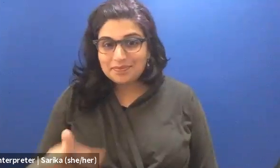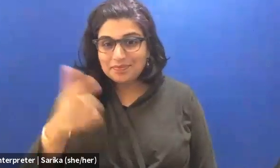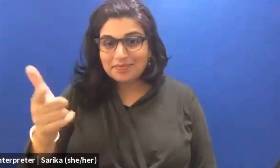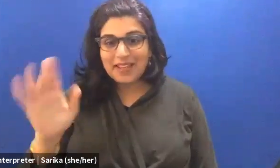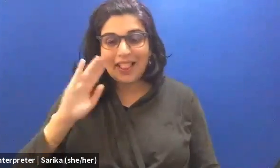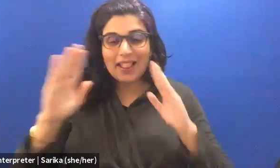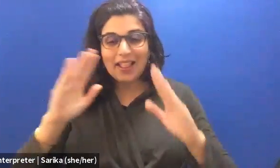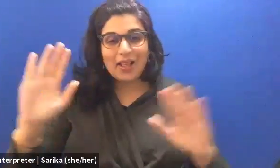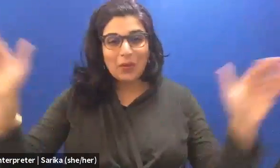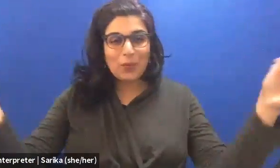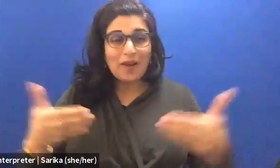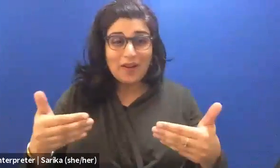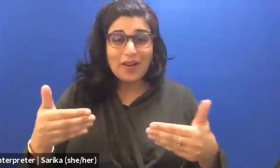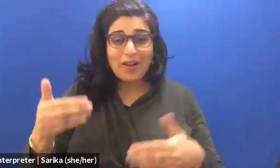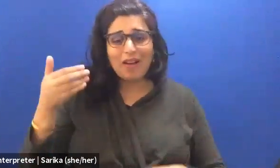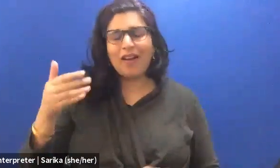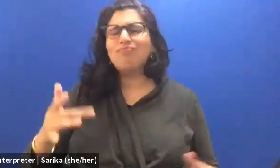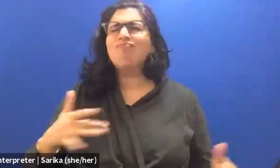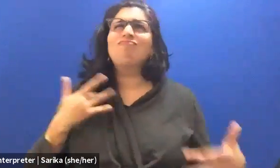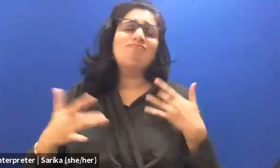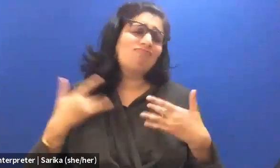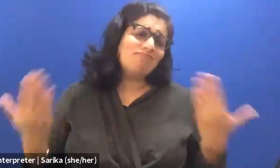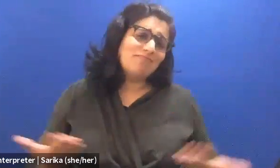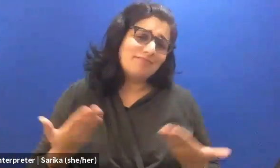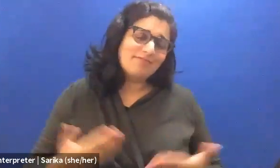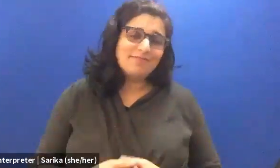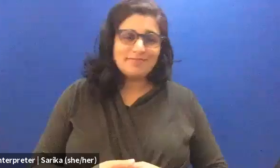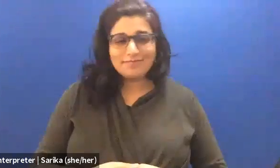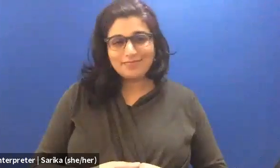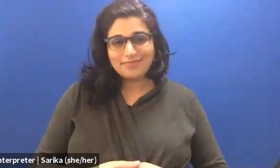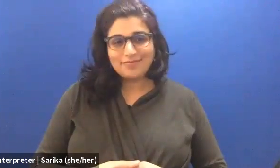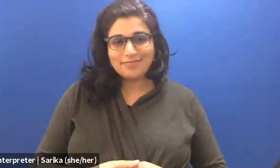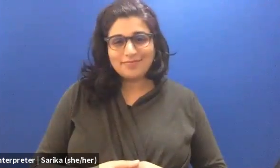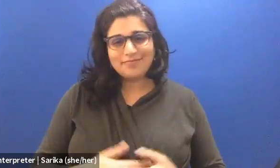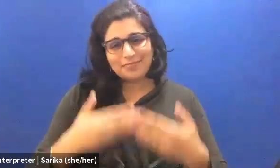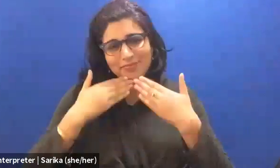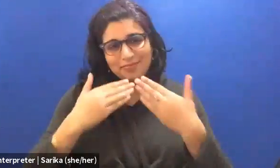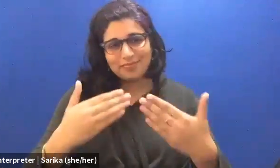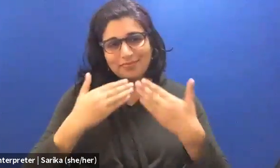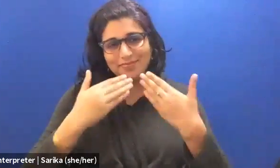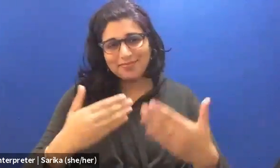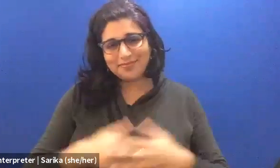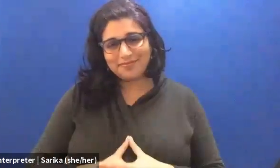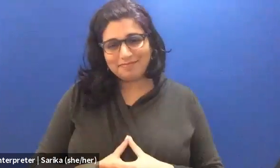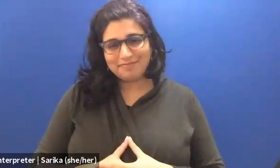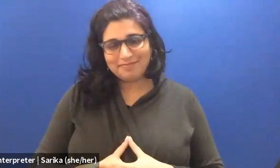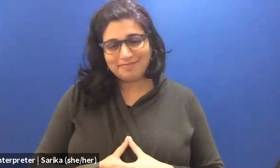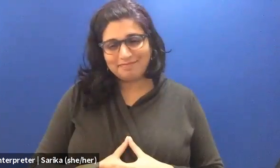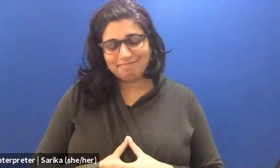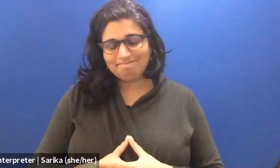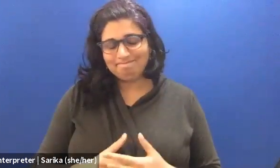Hi, and welcome. I'm really happy to be here, and thank you